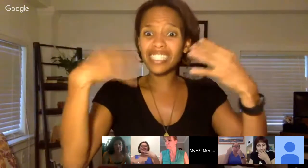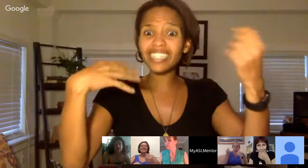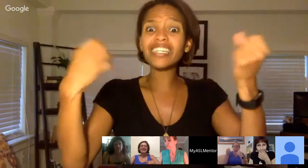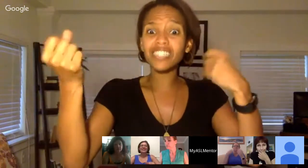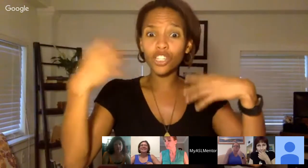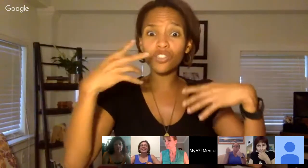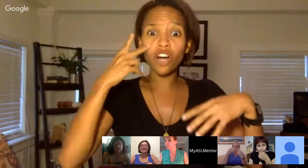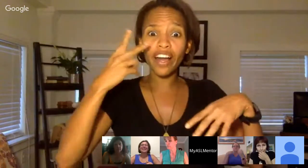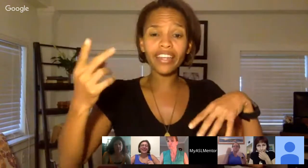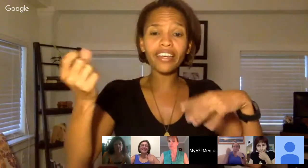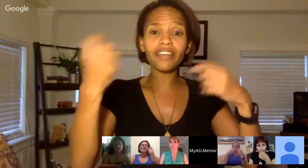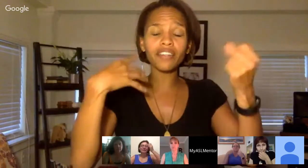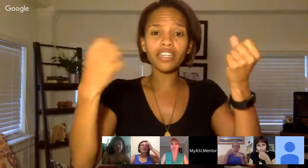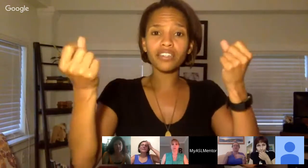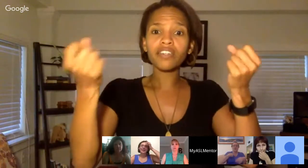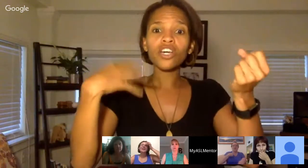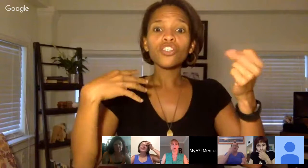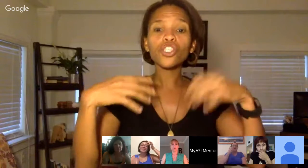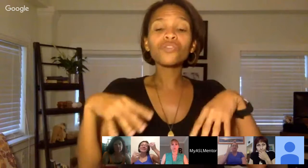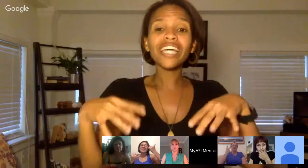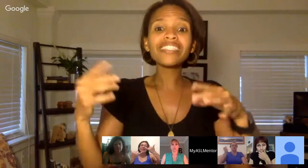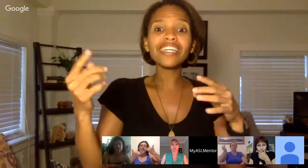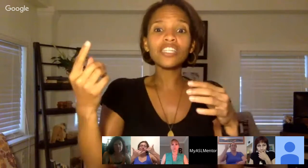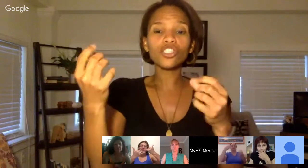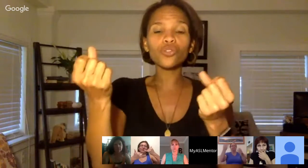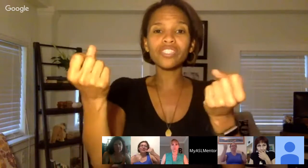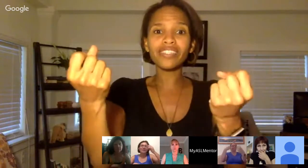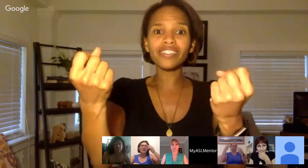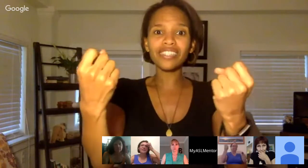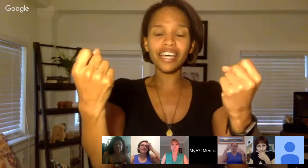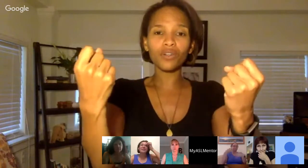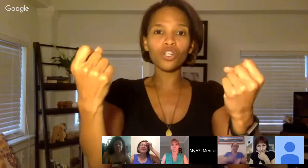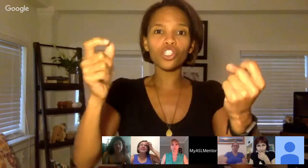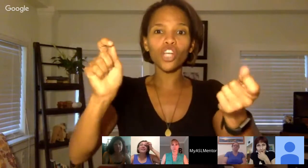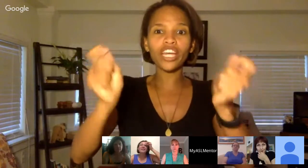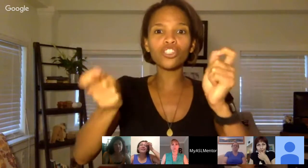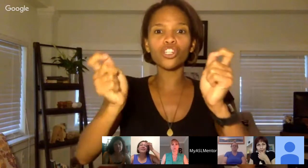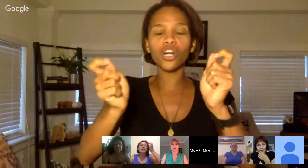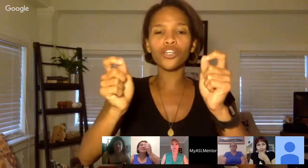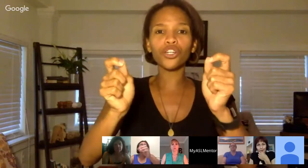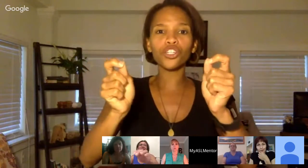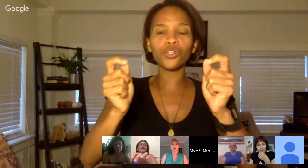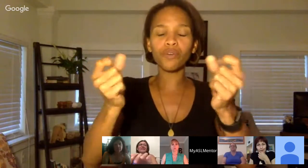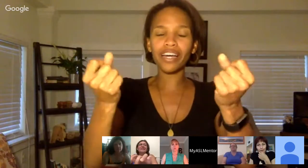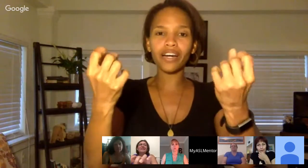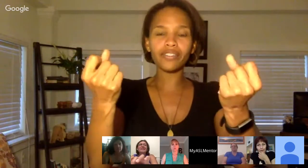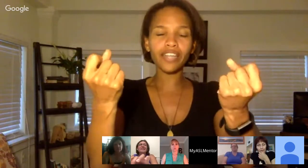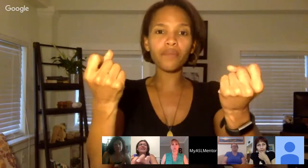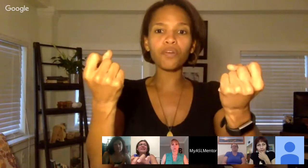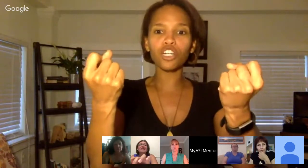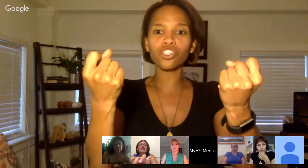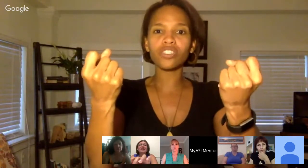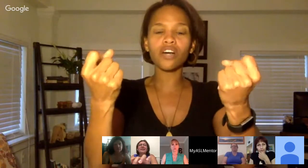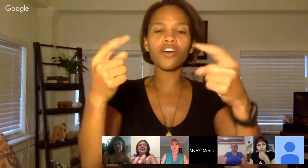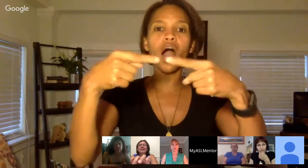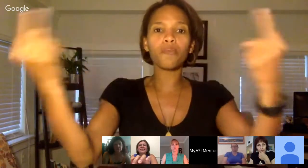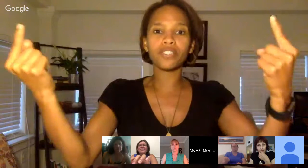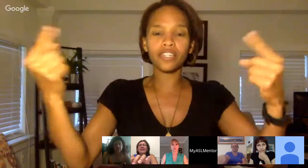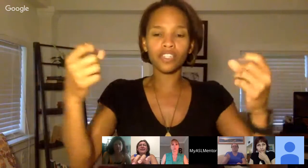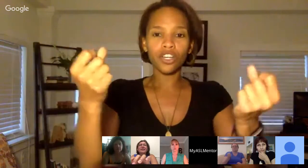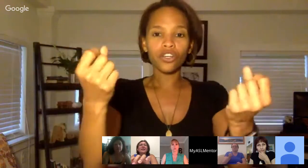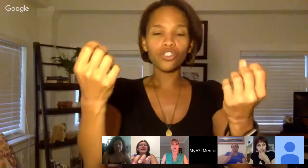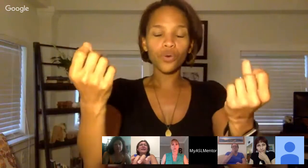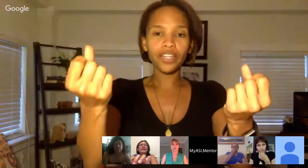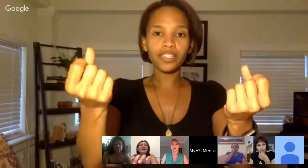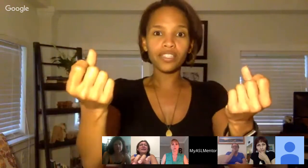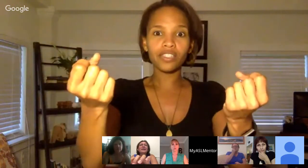Send. You saw that in it? So send, change your sign production is the